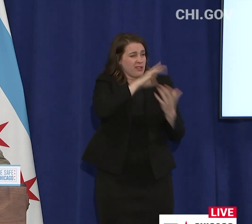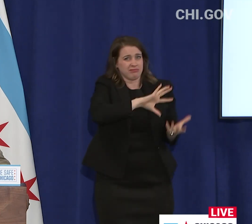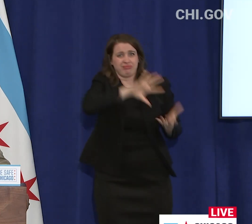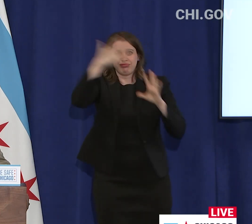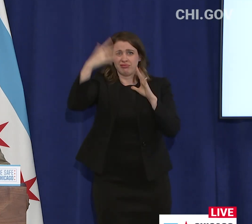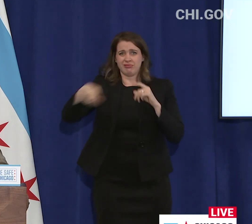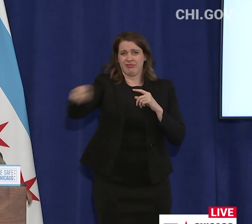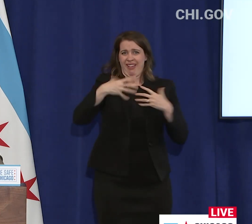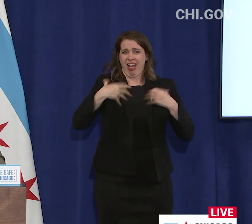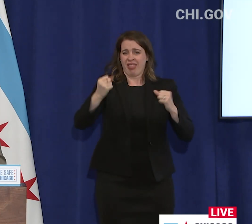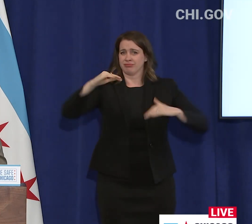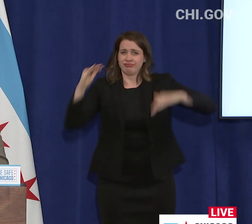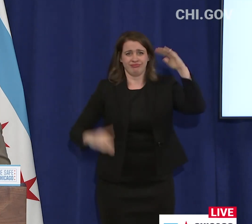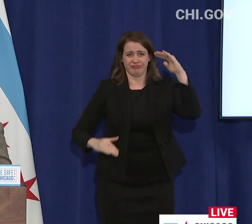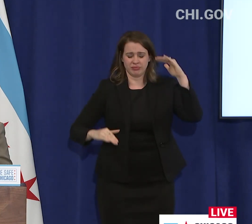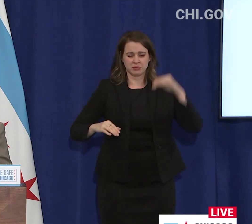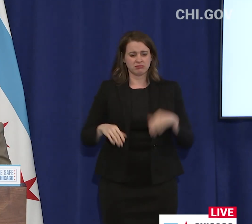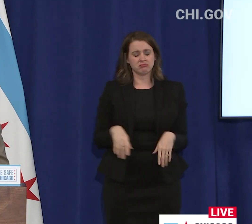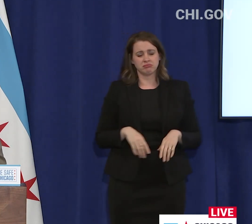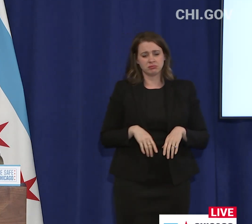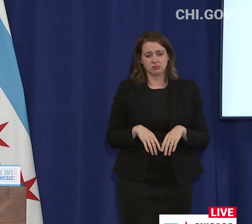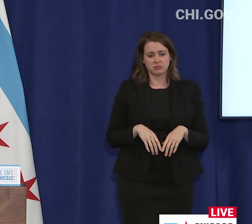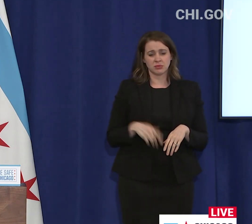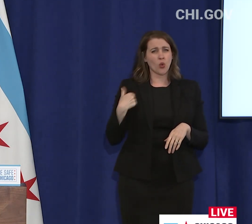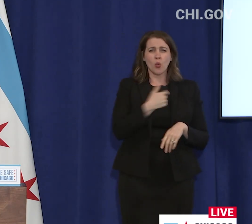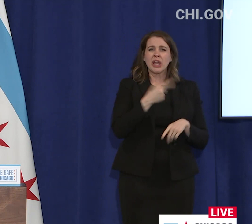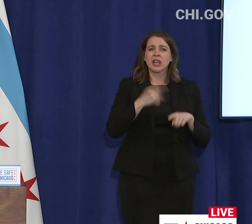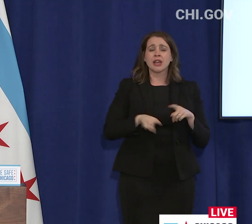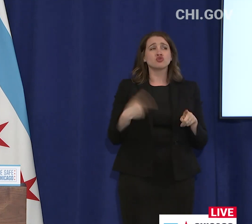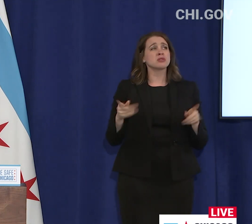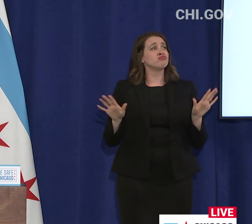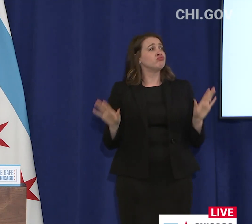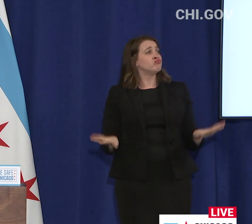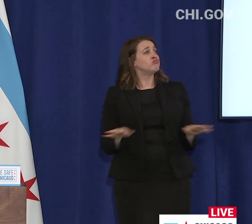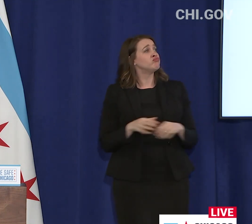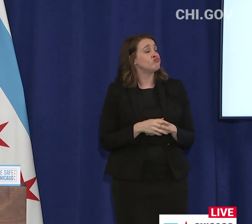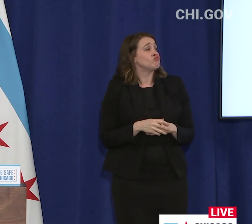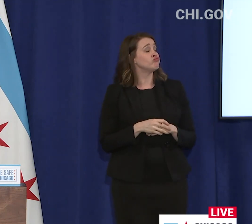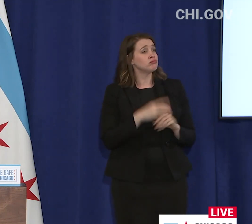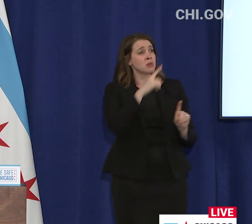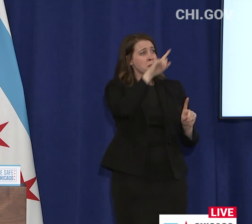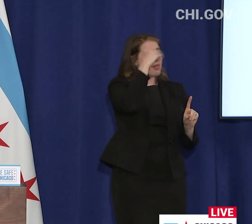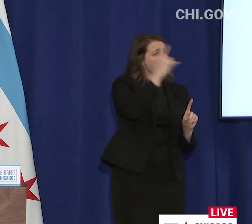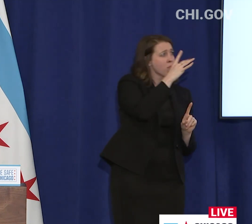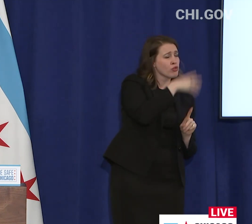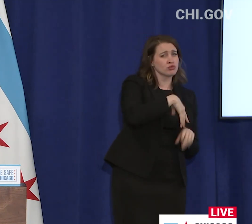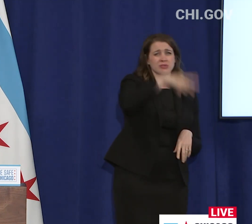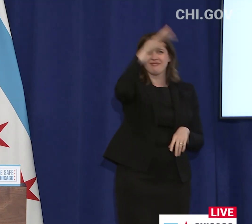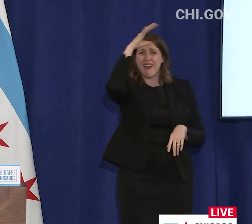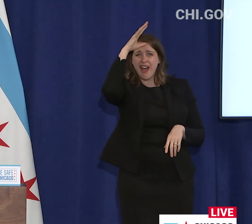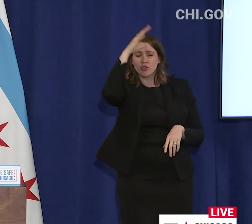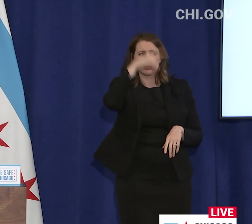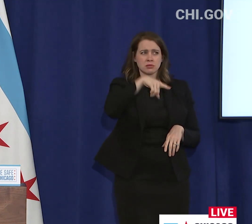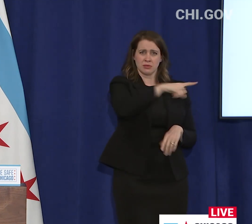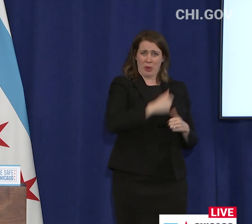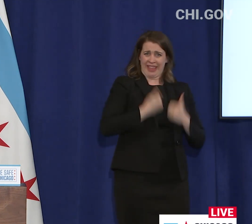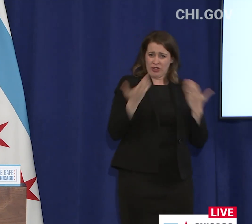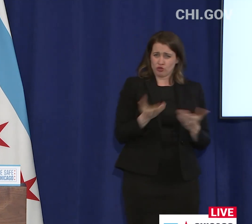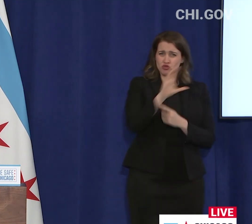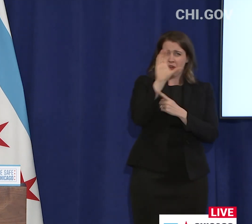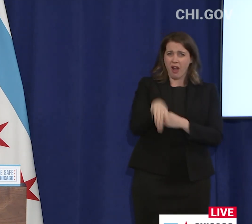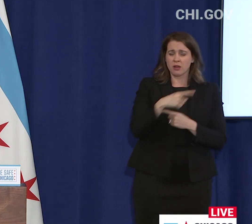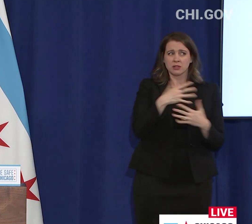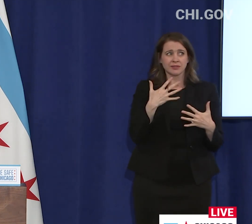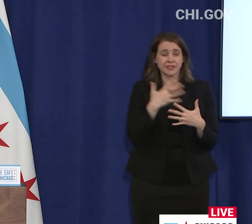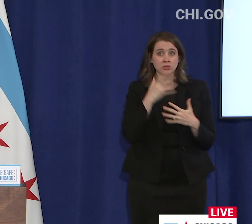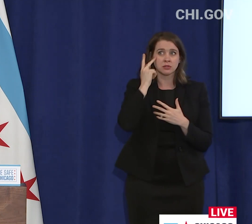We can't rest knowing that Black mothers and fathers in our city still live in fear of getting a phone call about